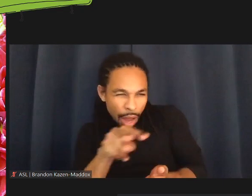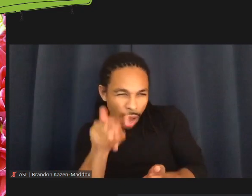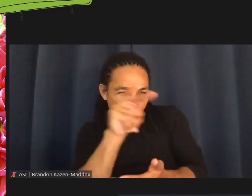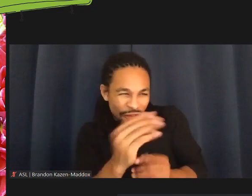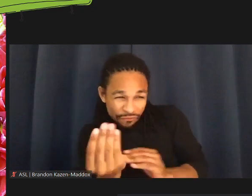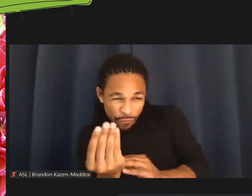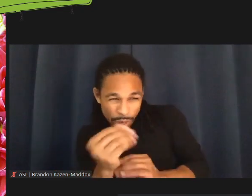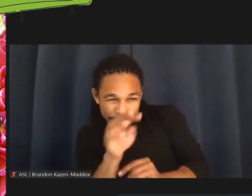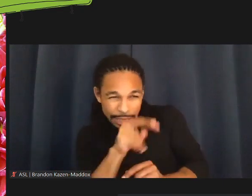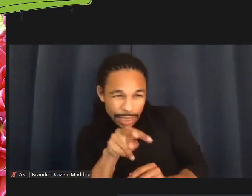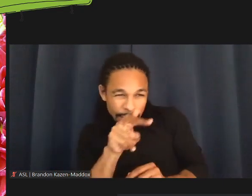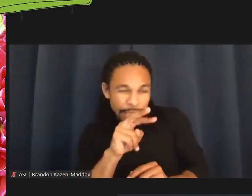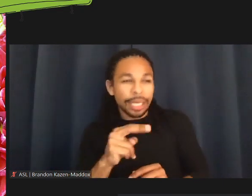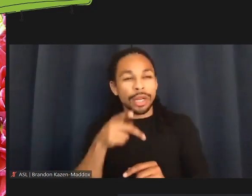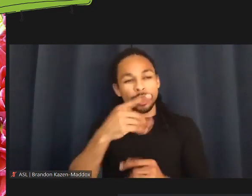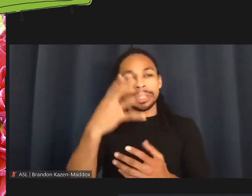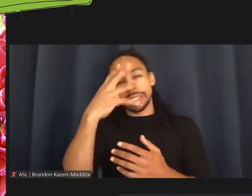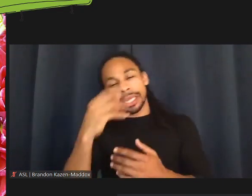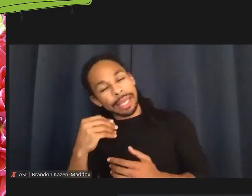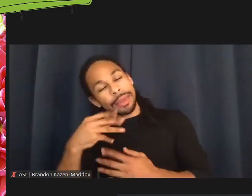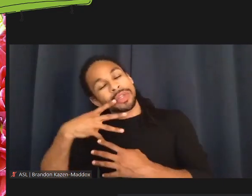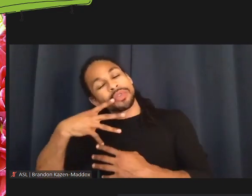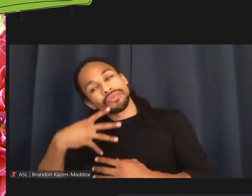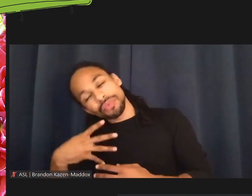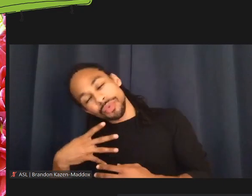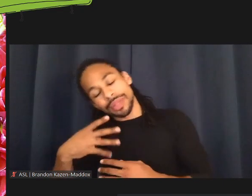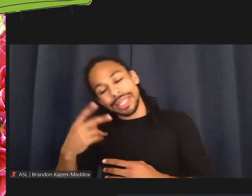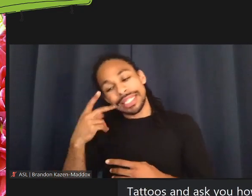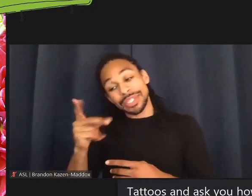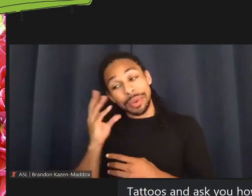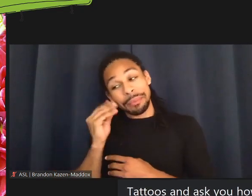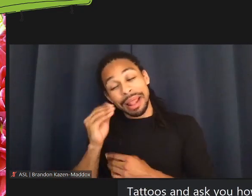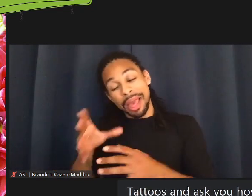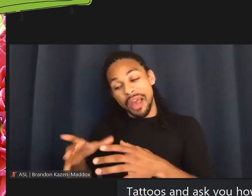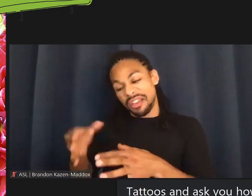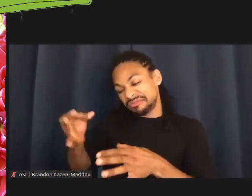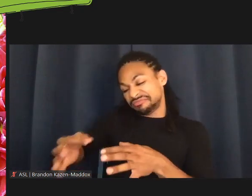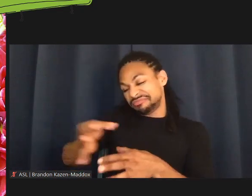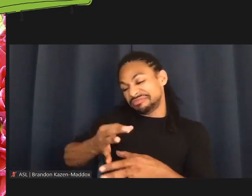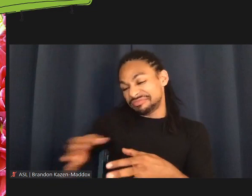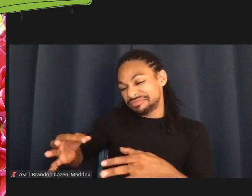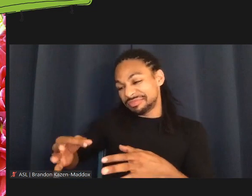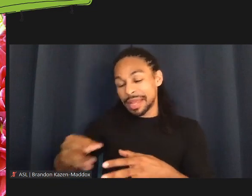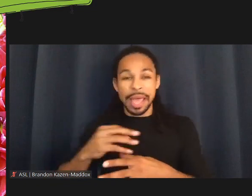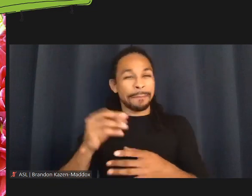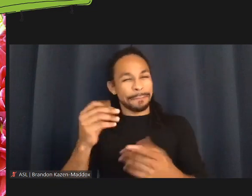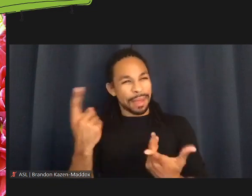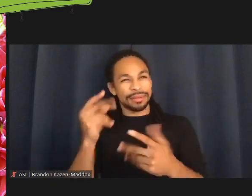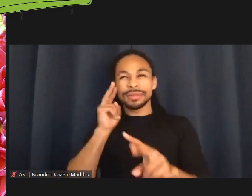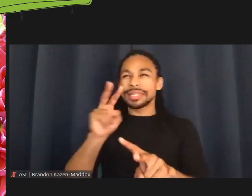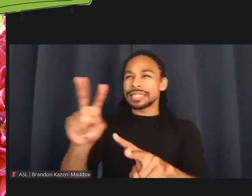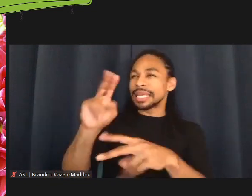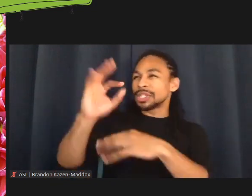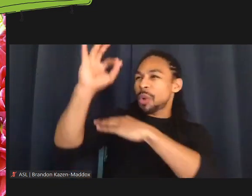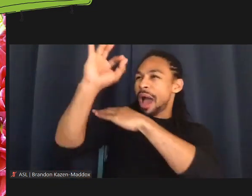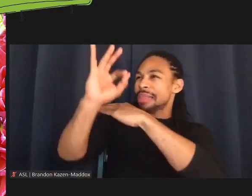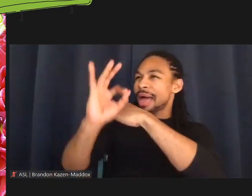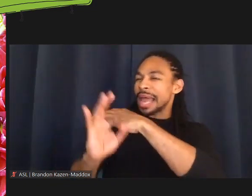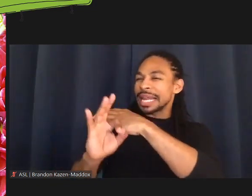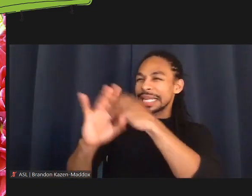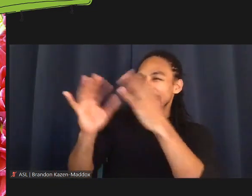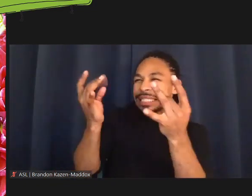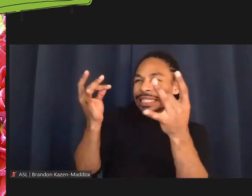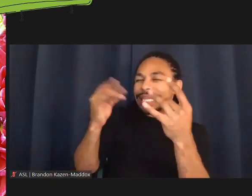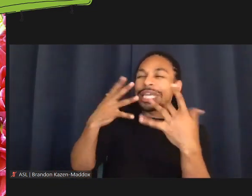mysterious stains on the pillows, but the ink proliferates in twilight sticky gold. Is a cover-up 1 or 2 or